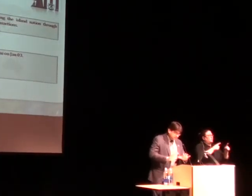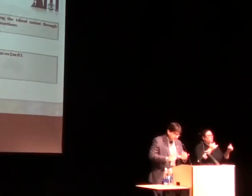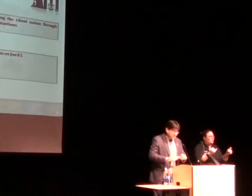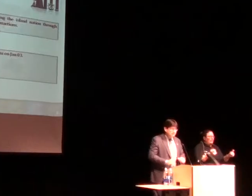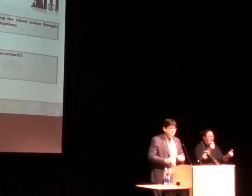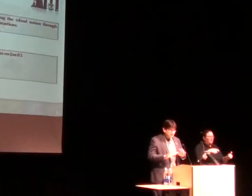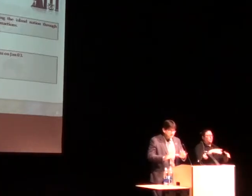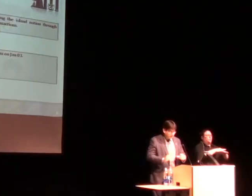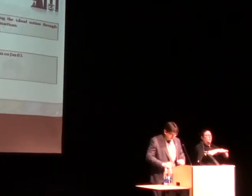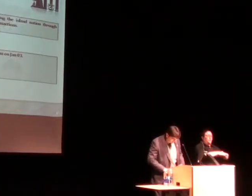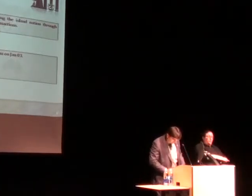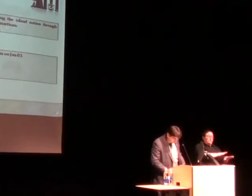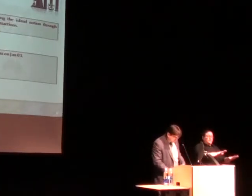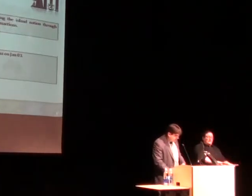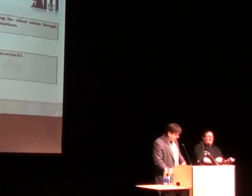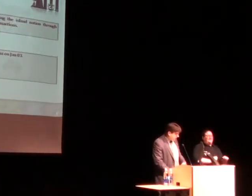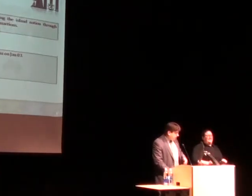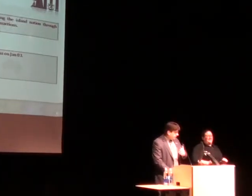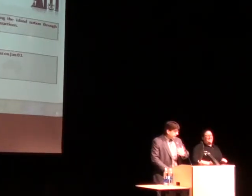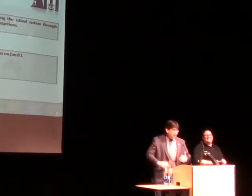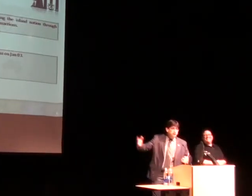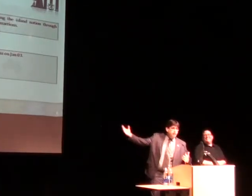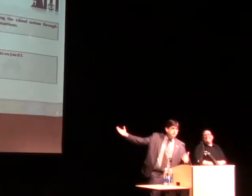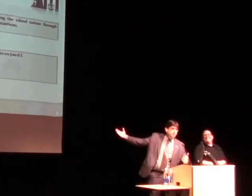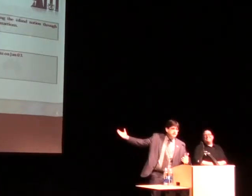be, you know. So,